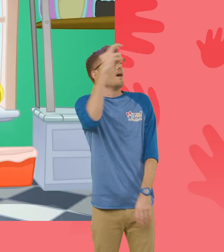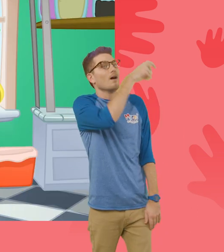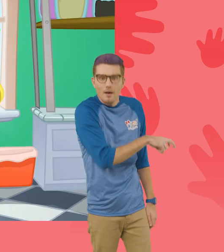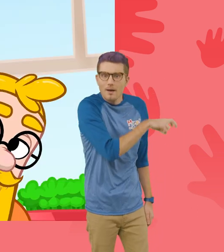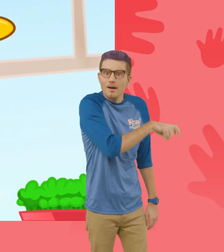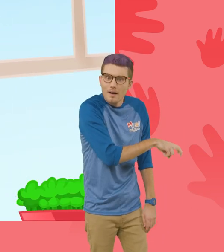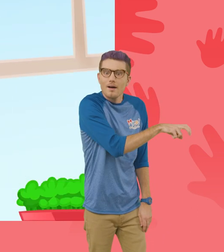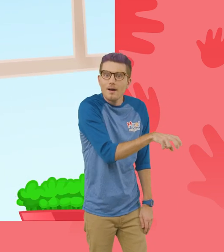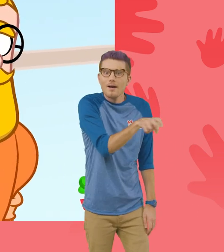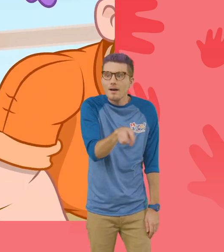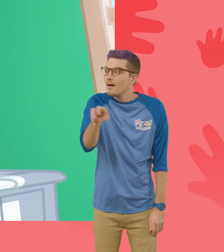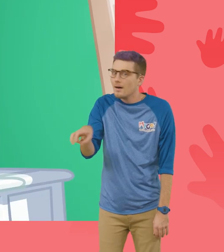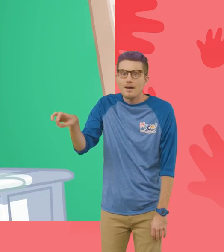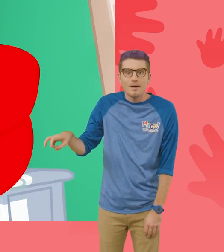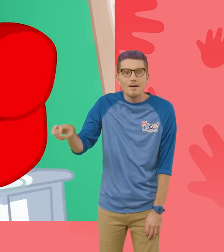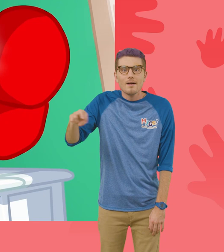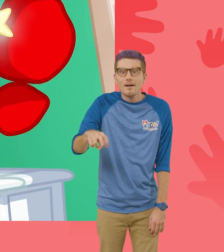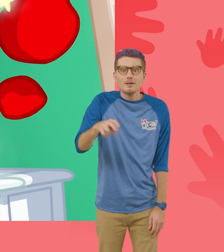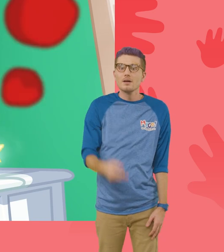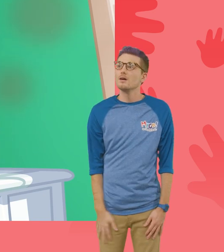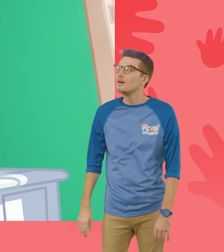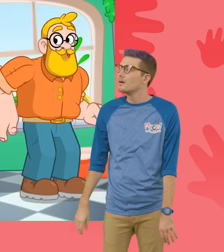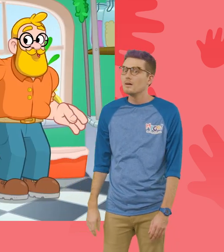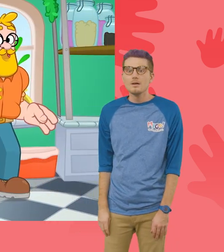Gotcha. Oh.